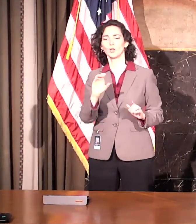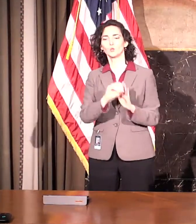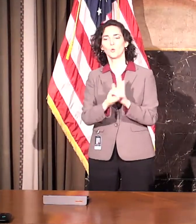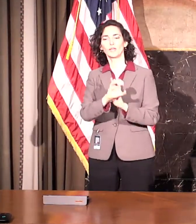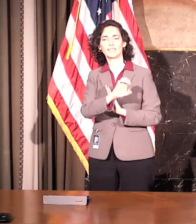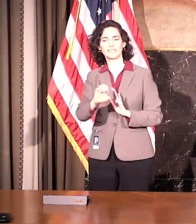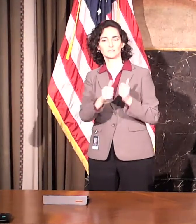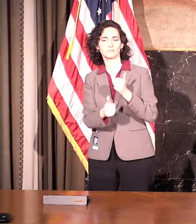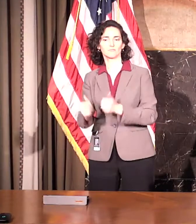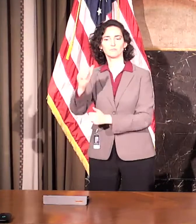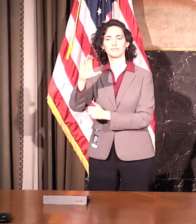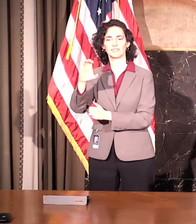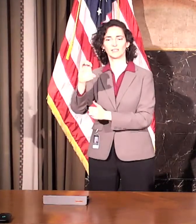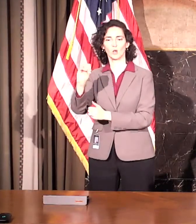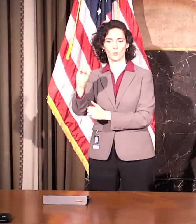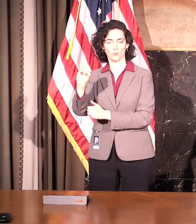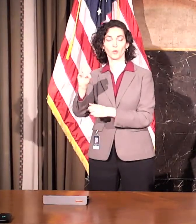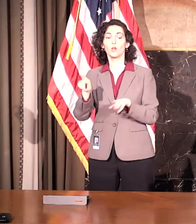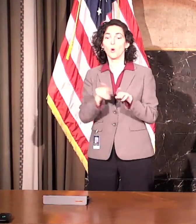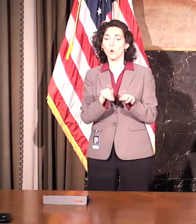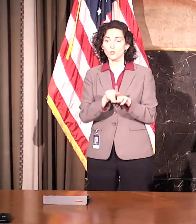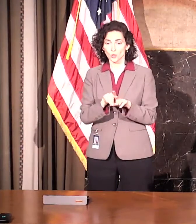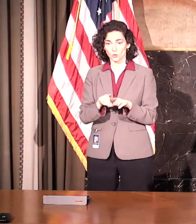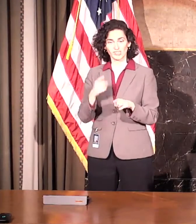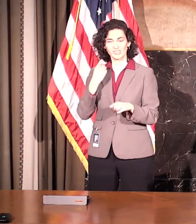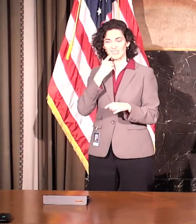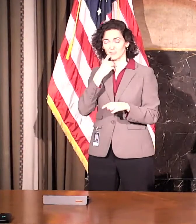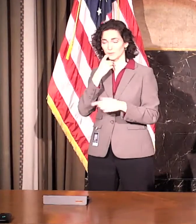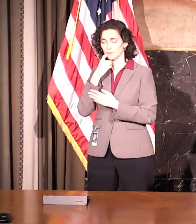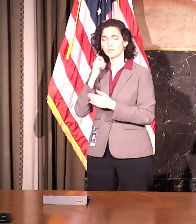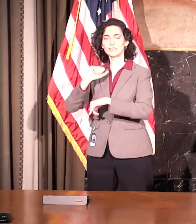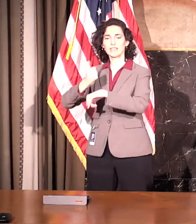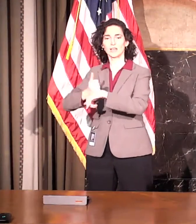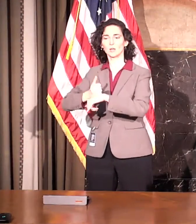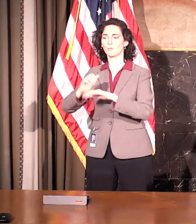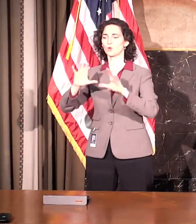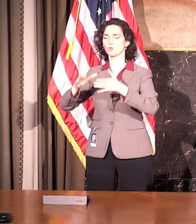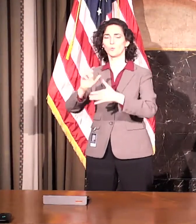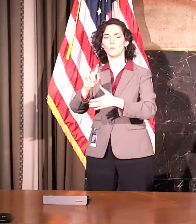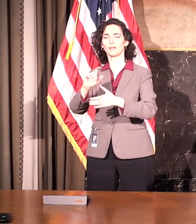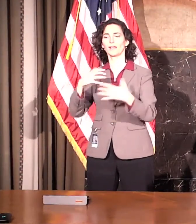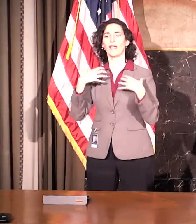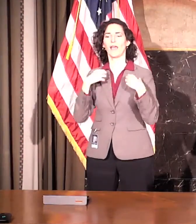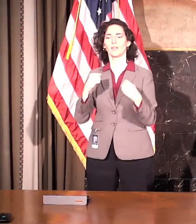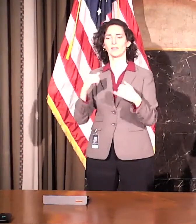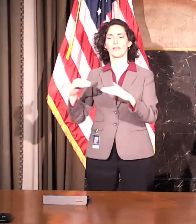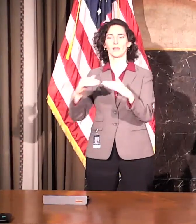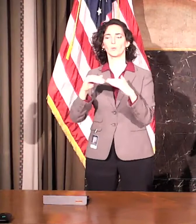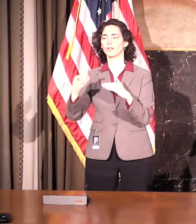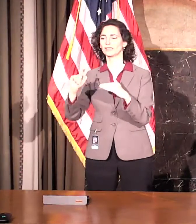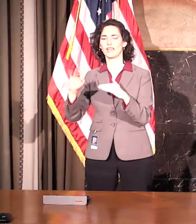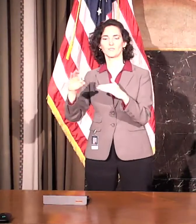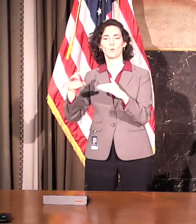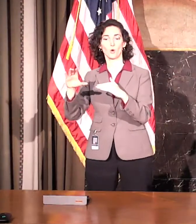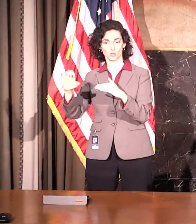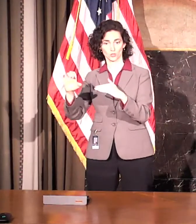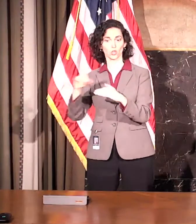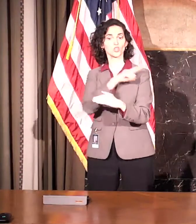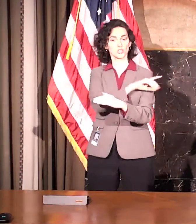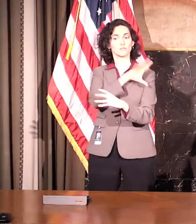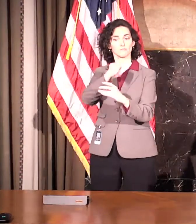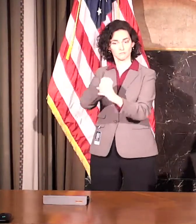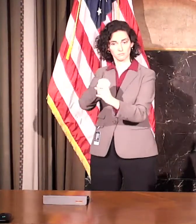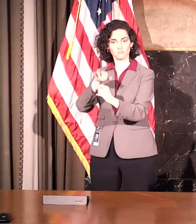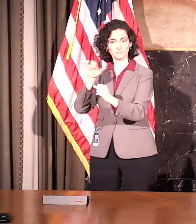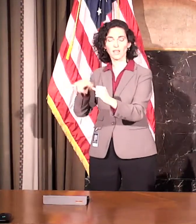She's also a member of the Health Equity Task Force that we created to address health disparities, and she's going to come up and speak to